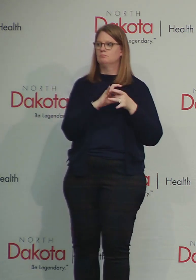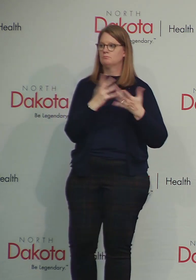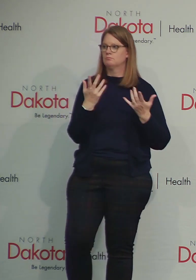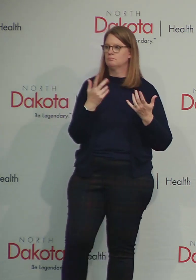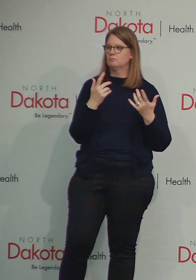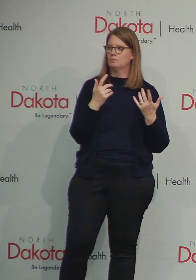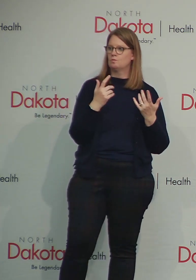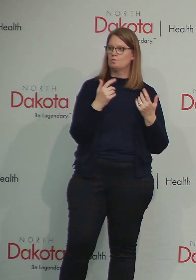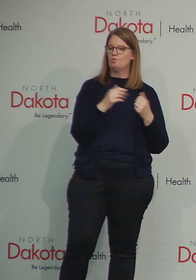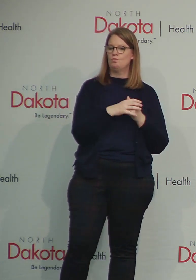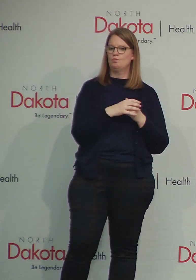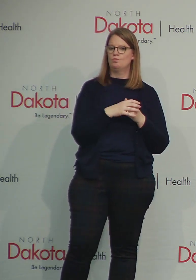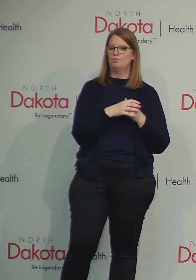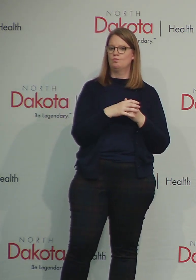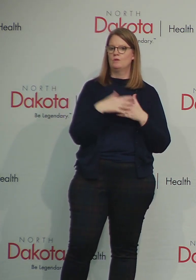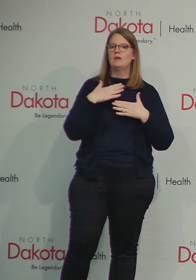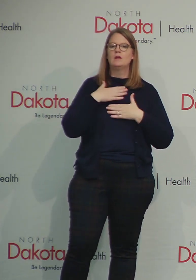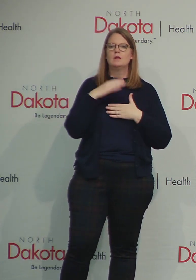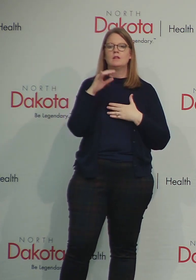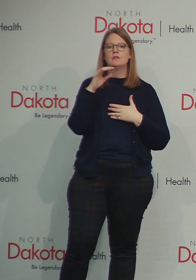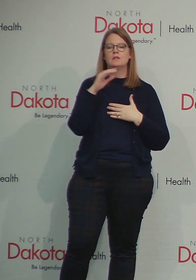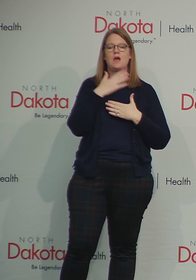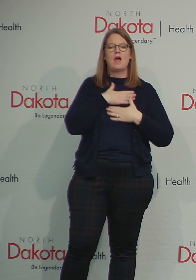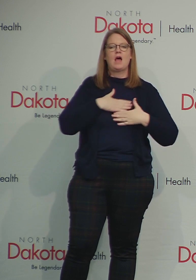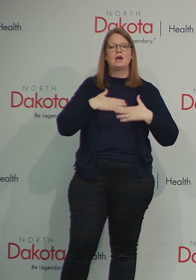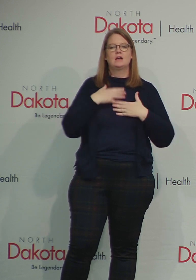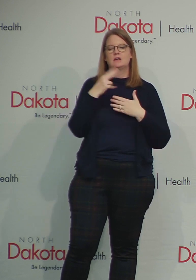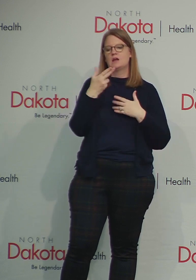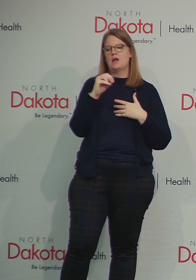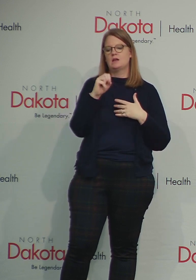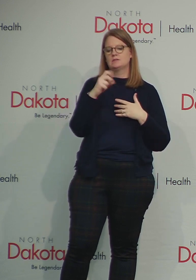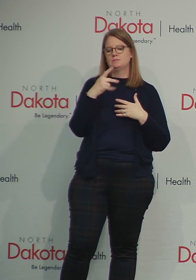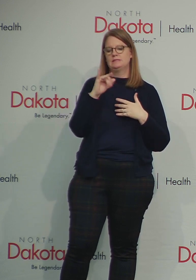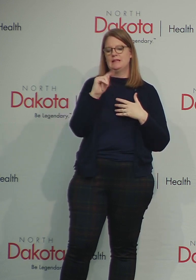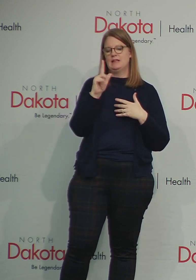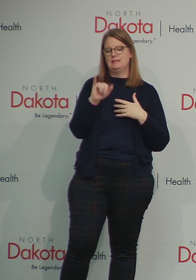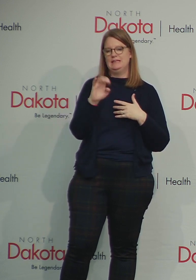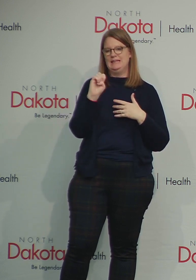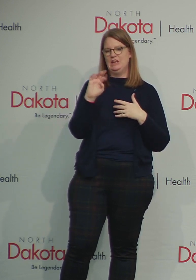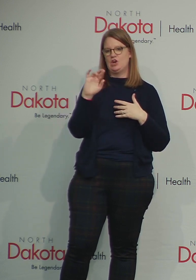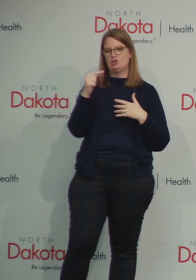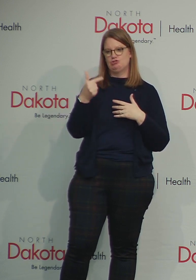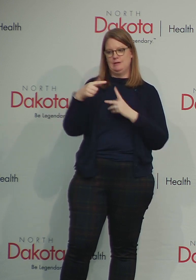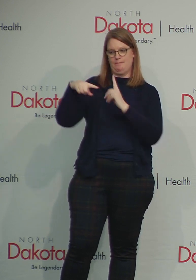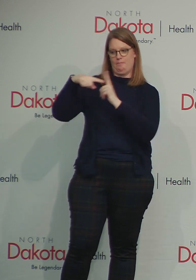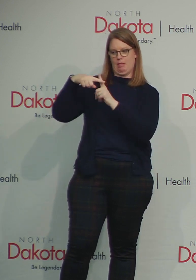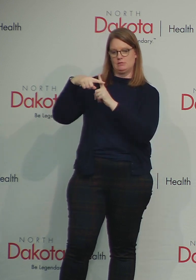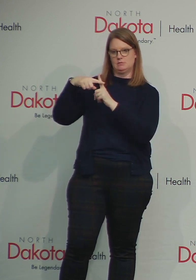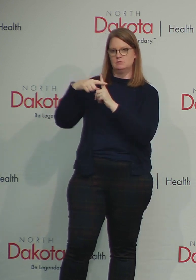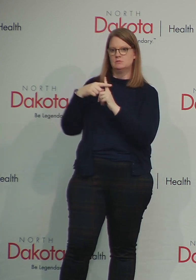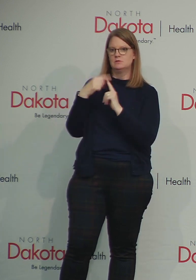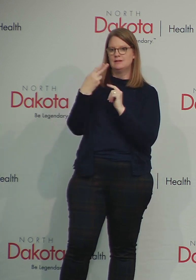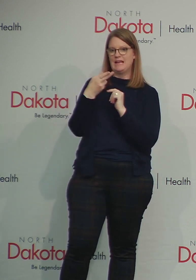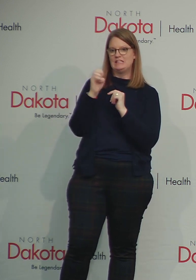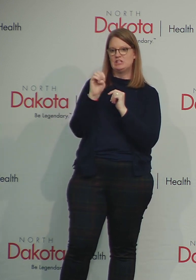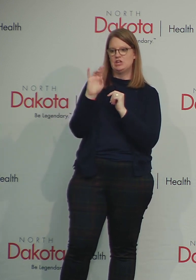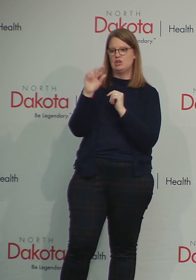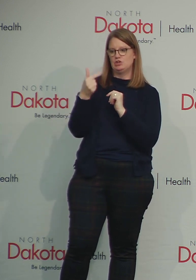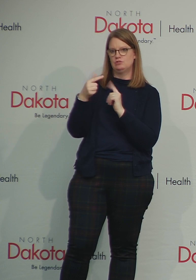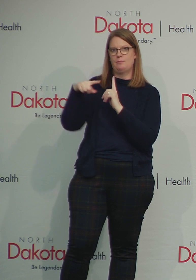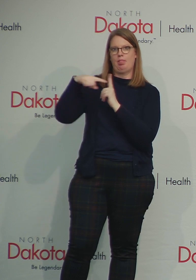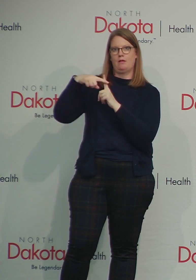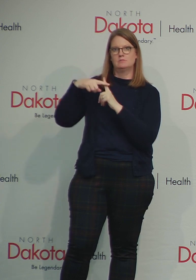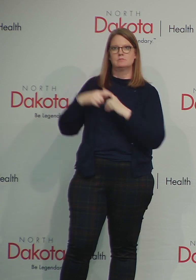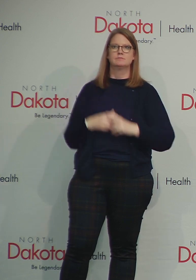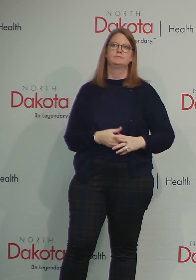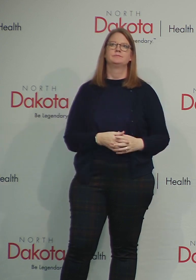the Hospitality Economic Resiliency Grant Plus, with a little plus sign behind it, or HERG